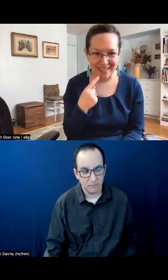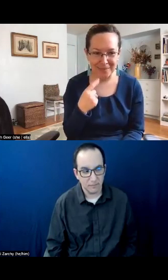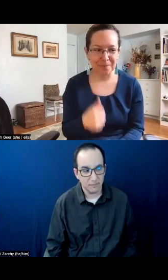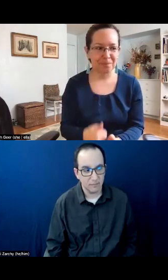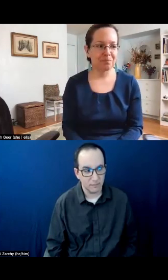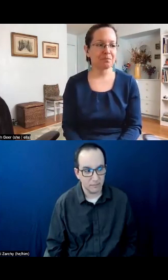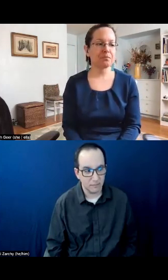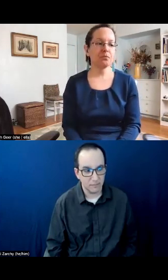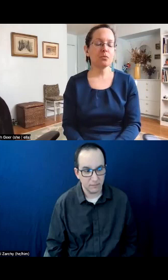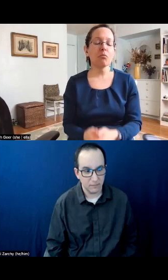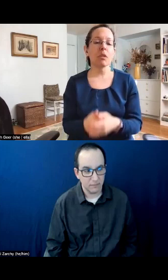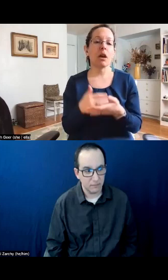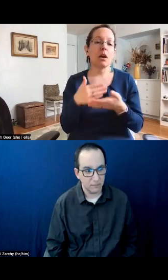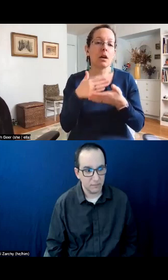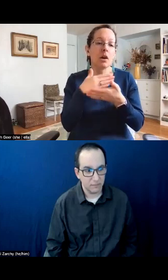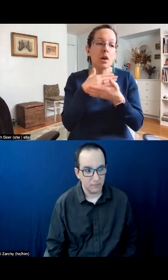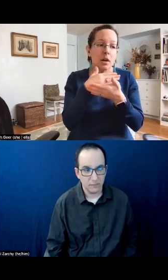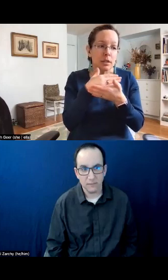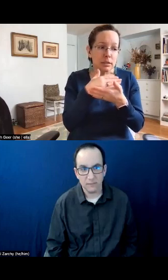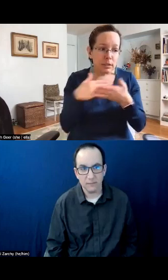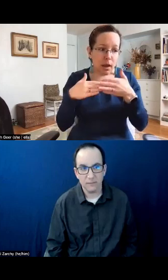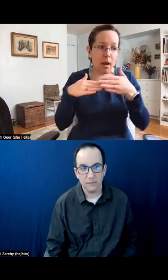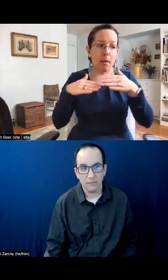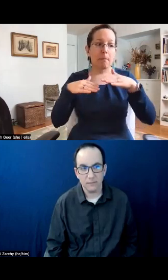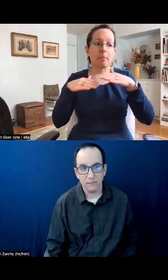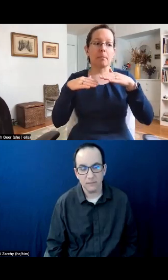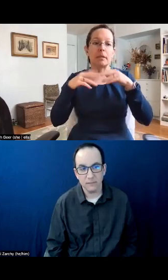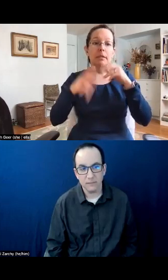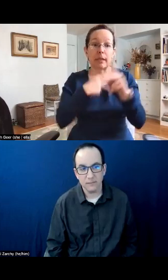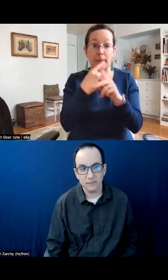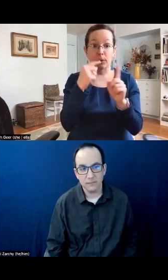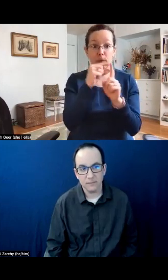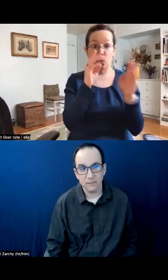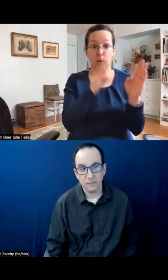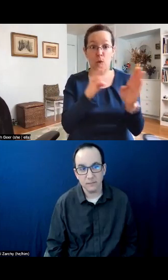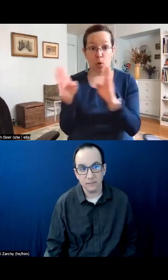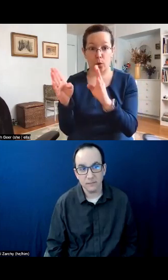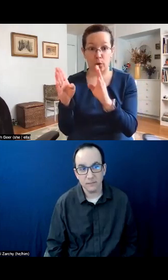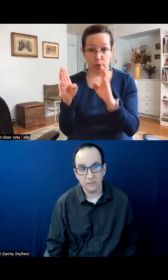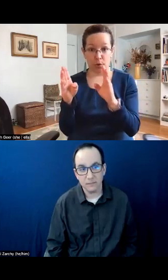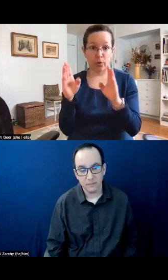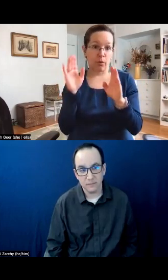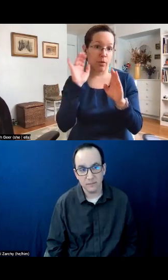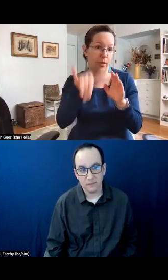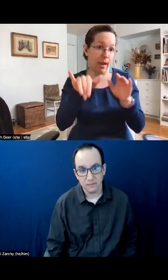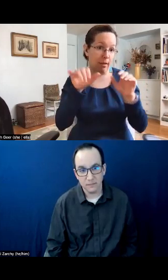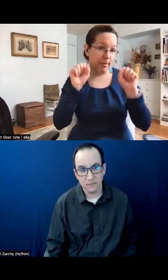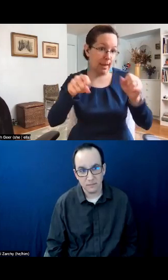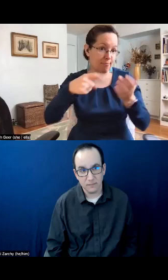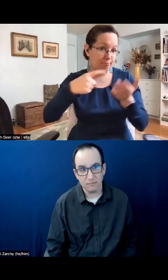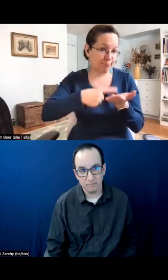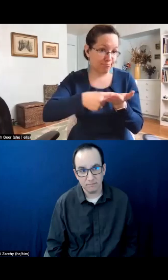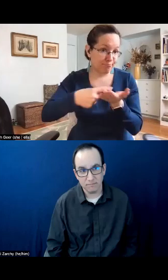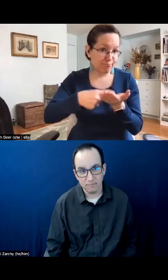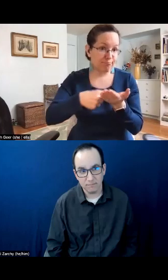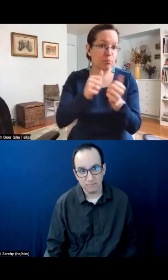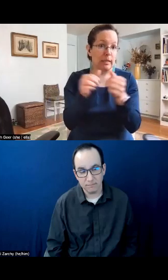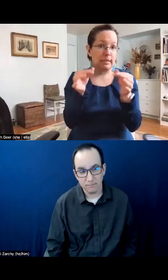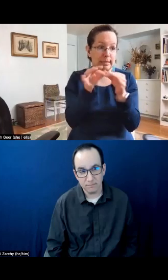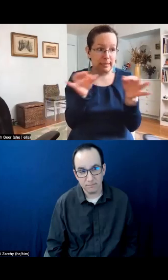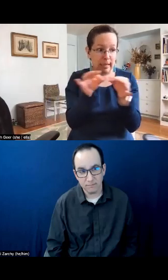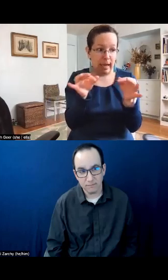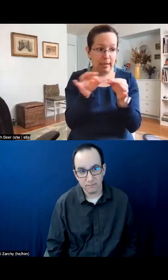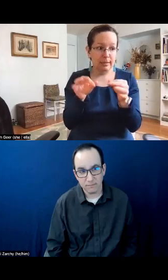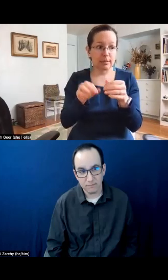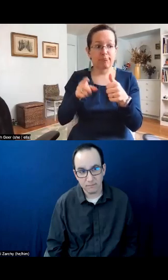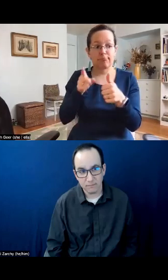produce has a structure by which it needs to follow to be comprehensible and grammatical. Now, some